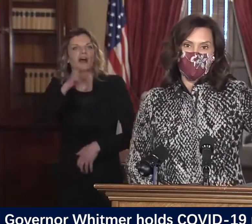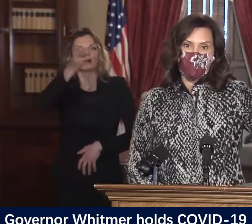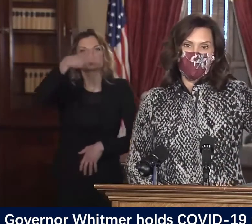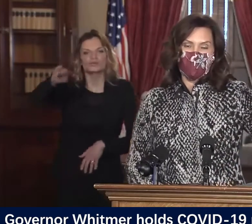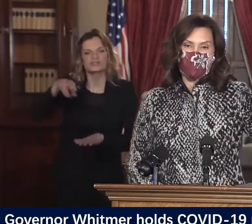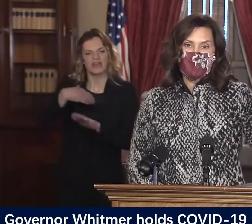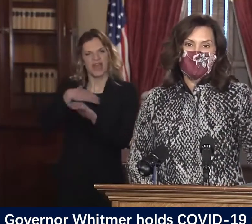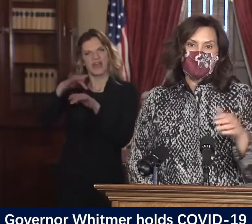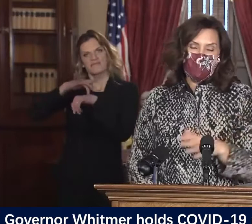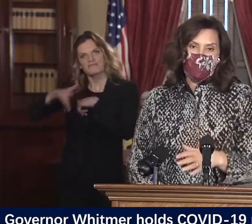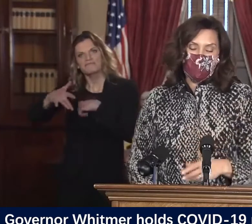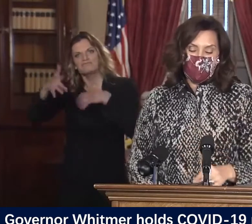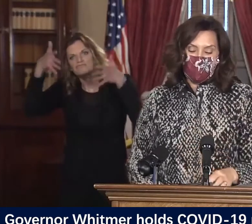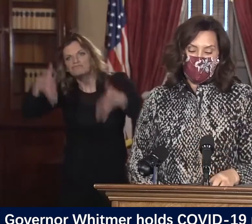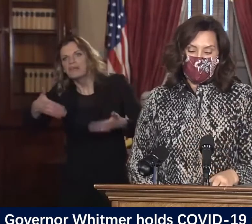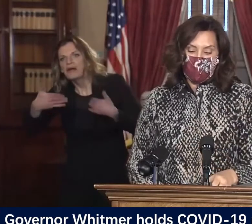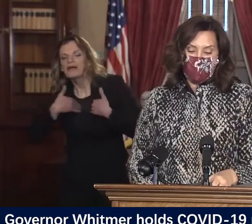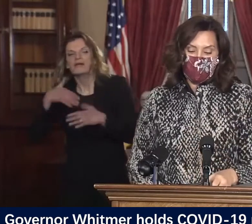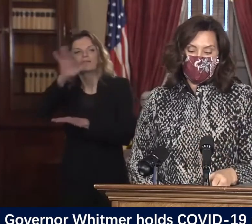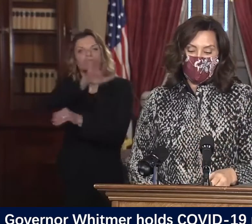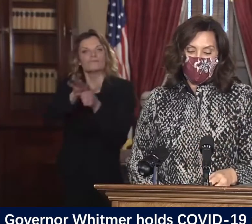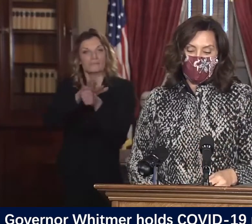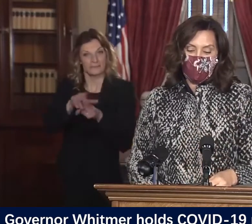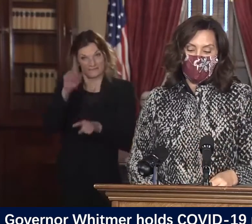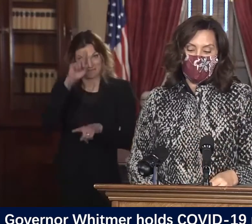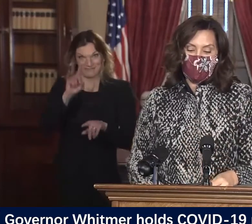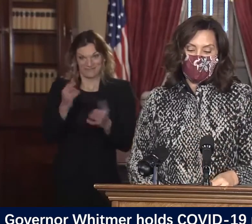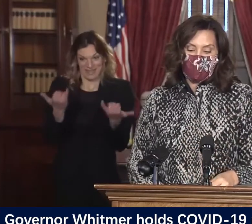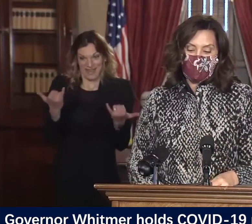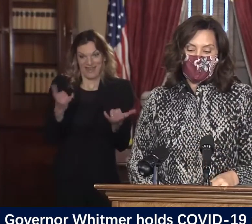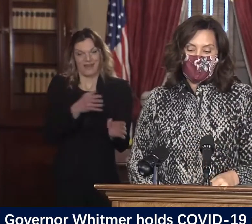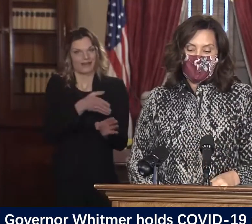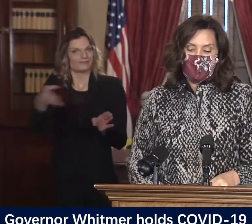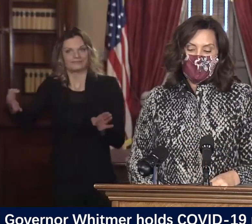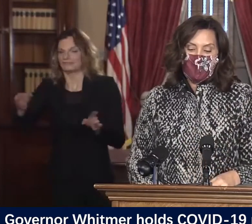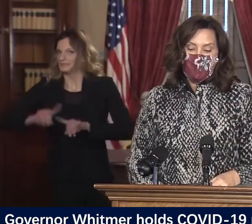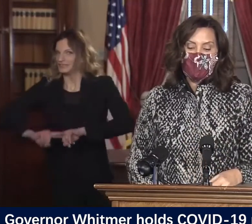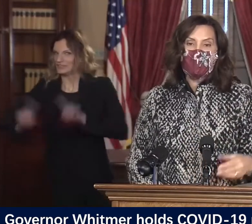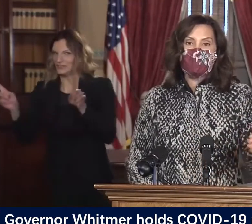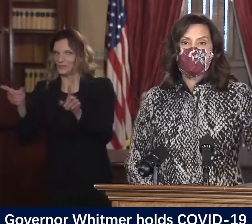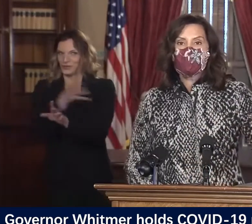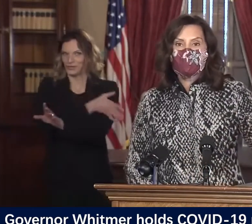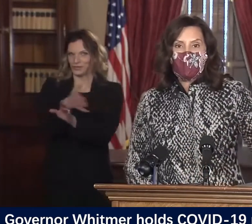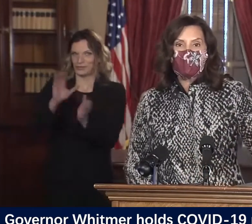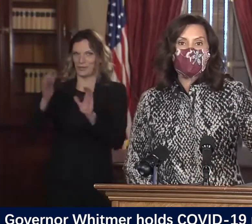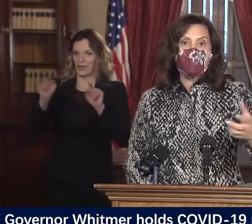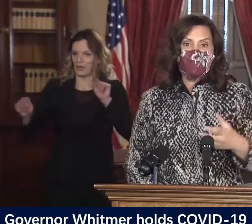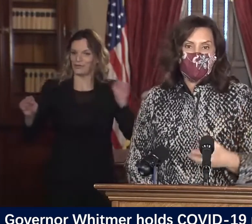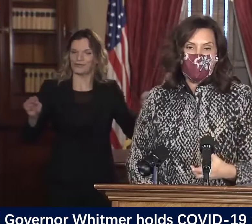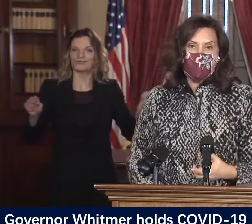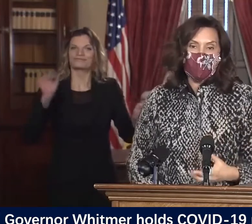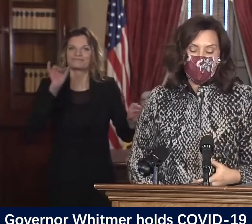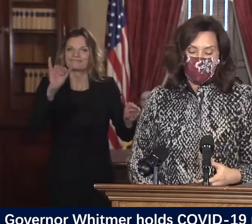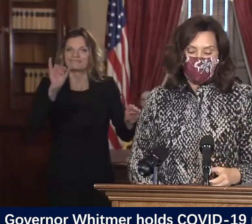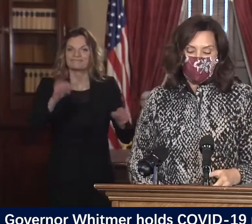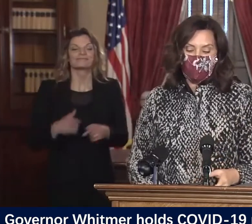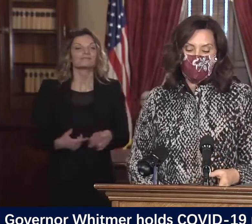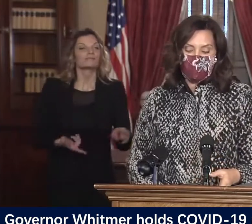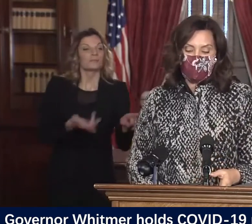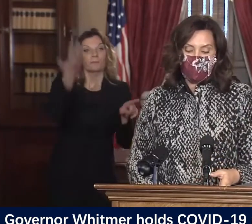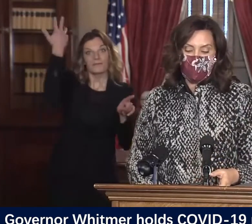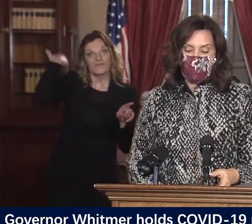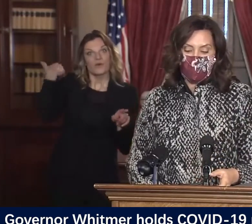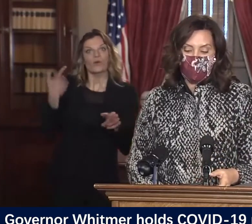higher COVID numbers to an area that had lower COVID numbers. We could ask for staff to come in and help